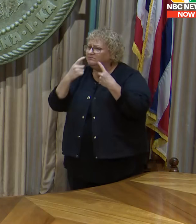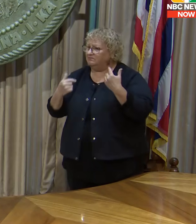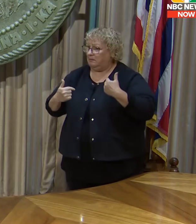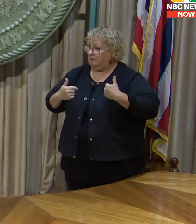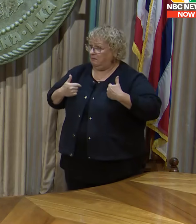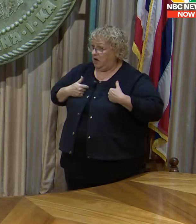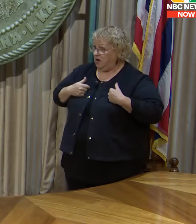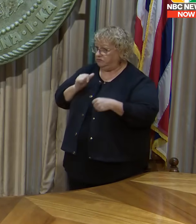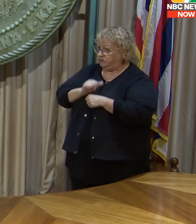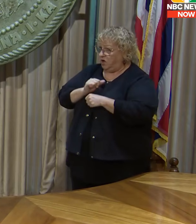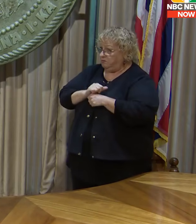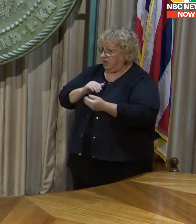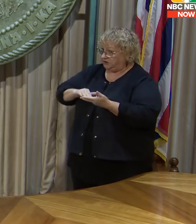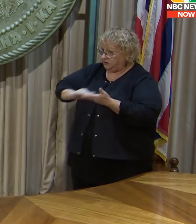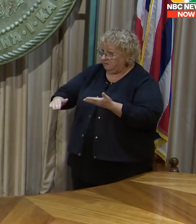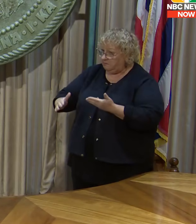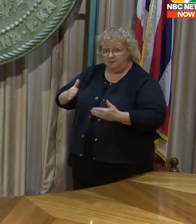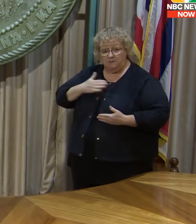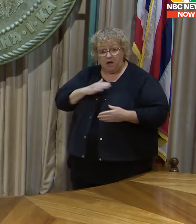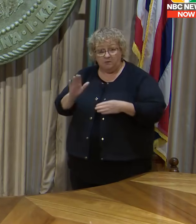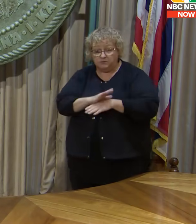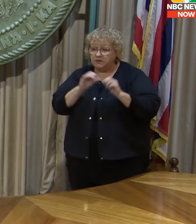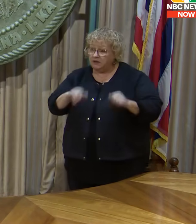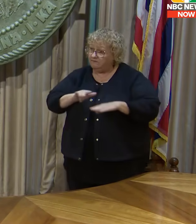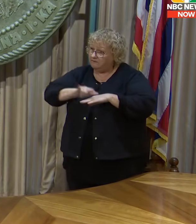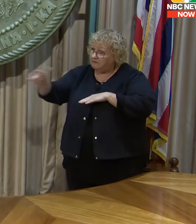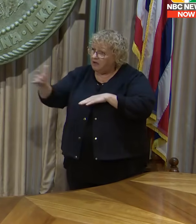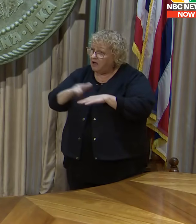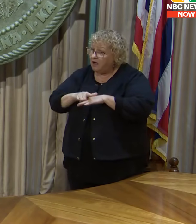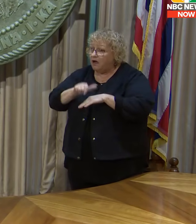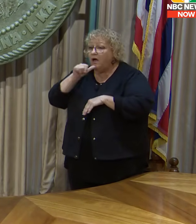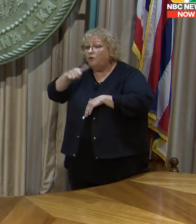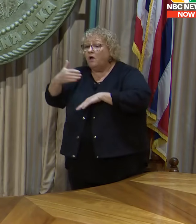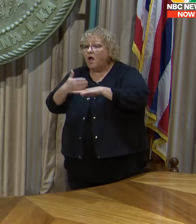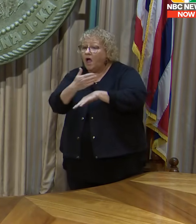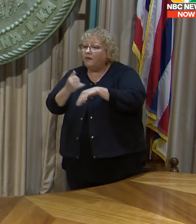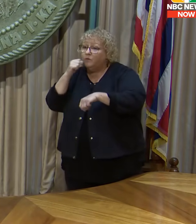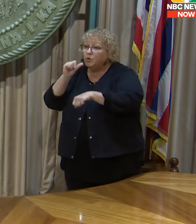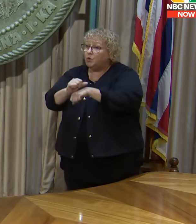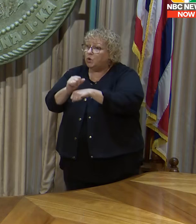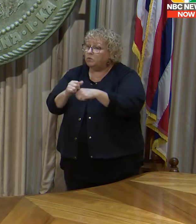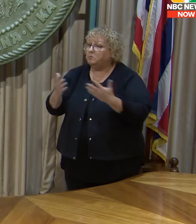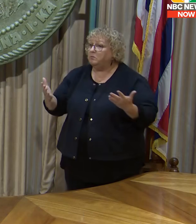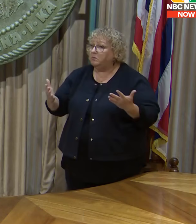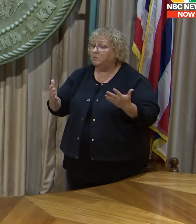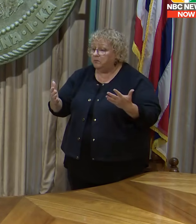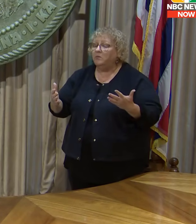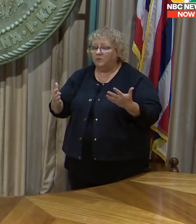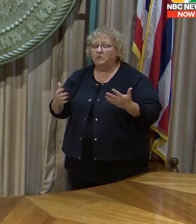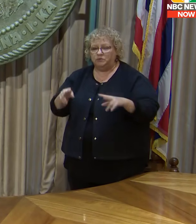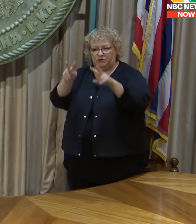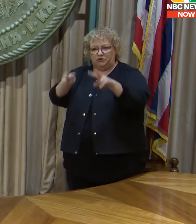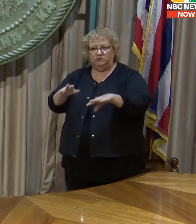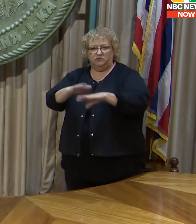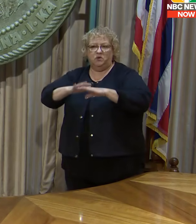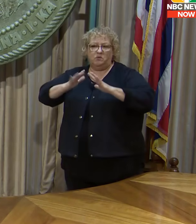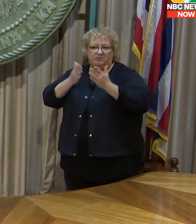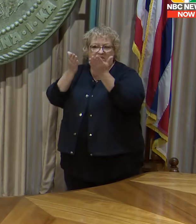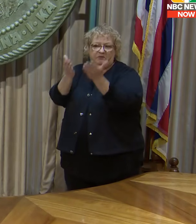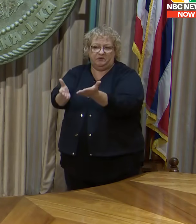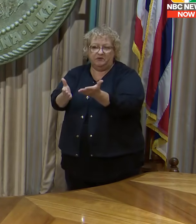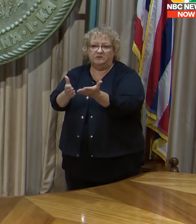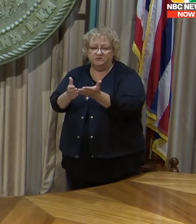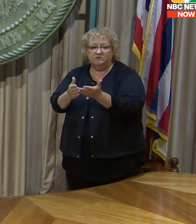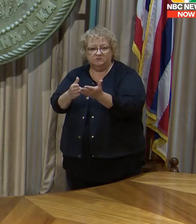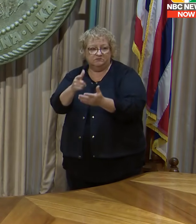whether your business or your job is an essential infrastructure business or your job is